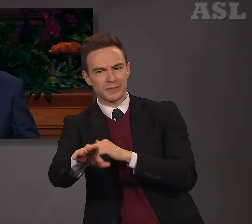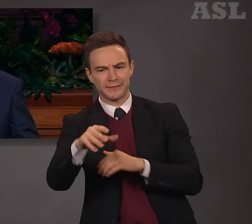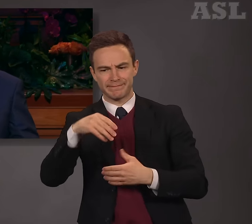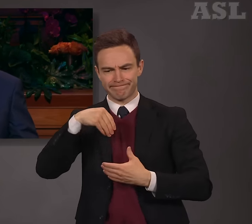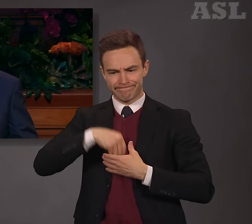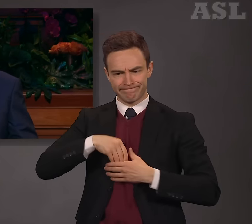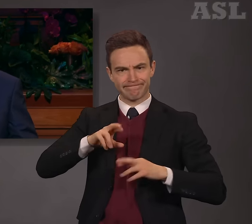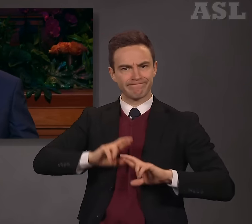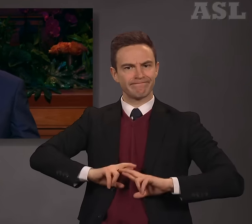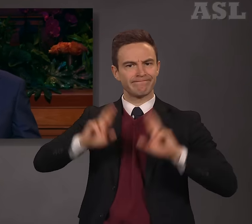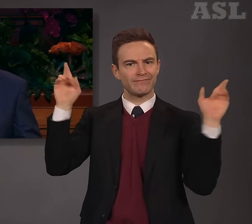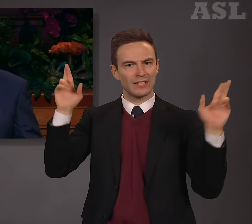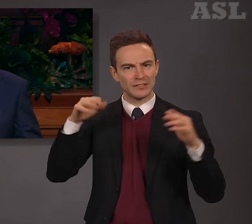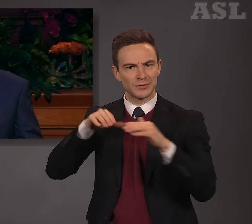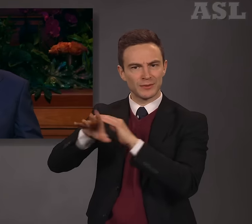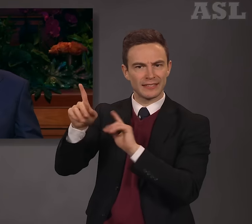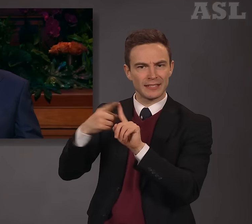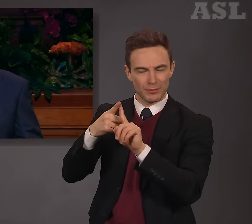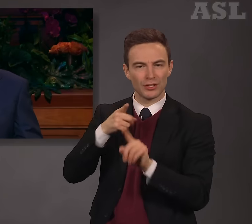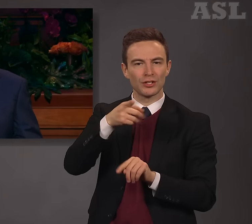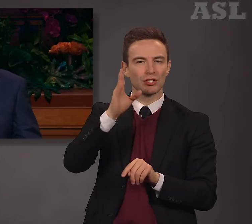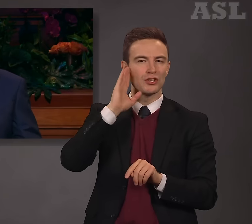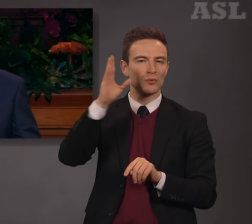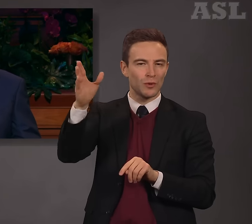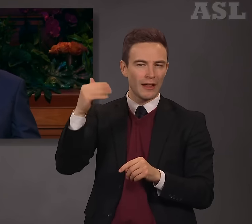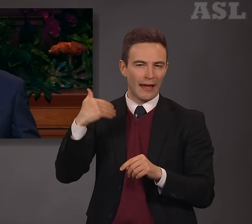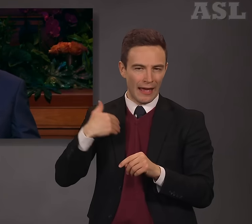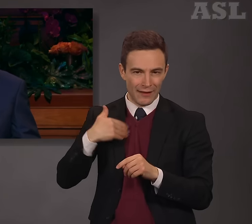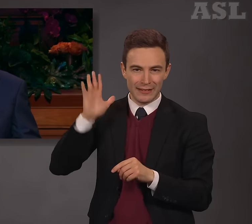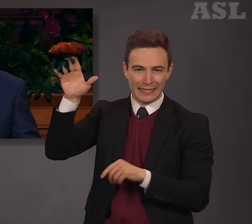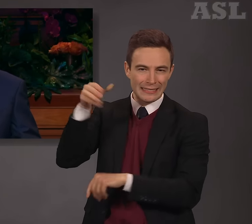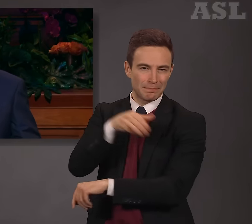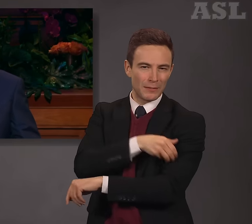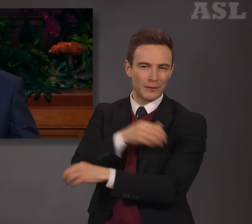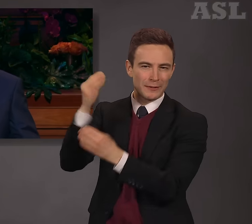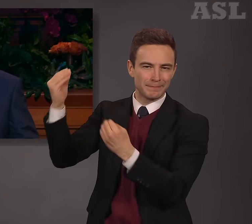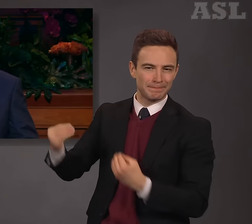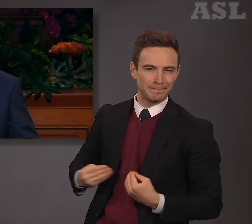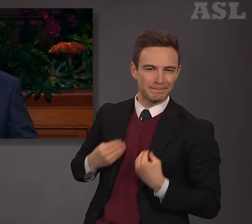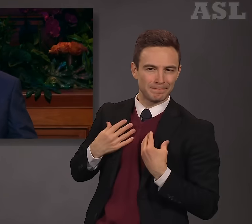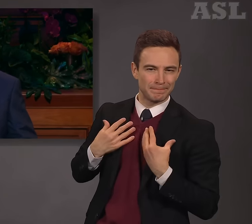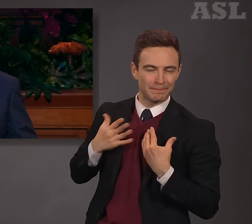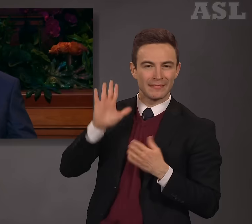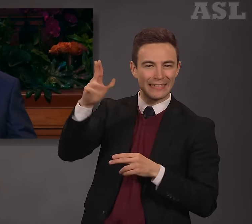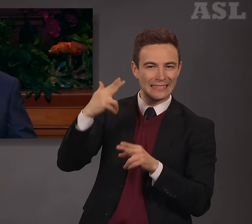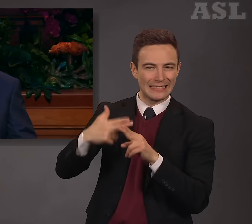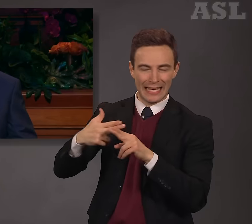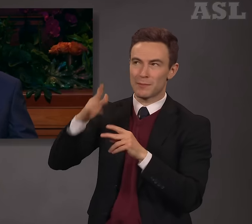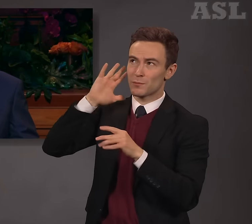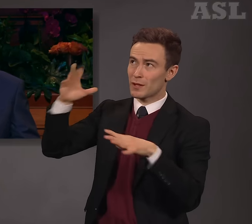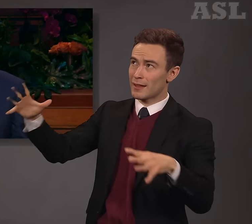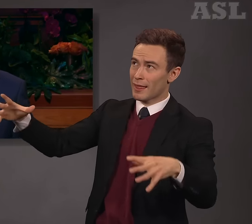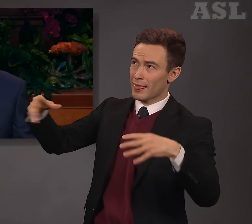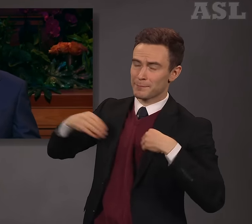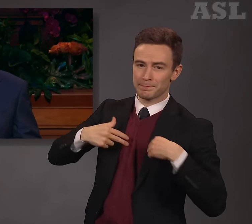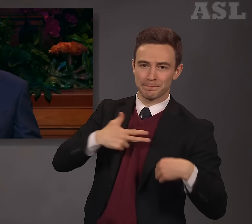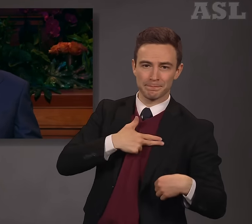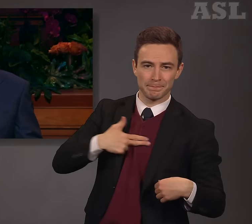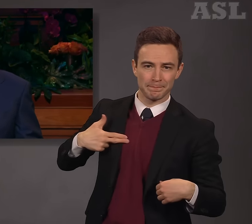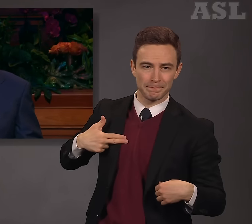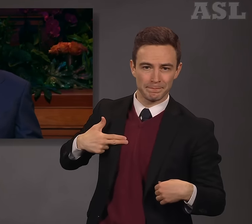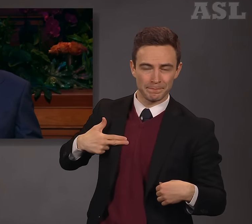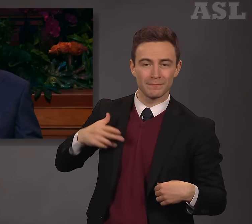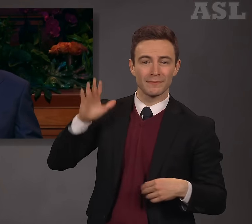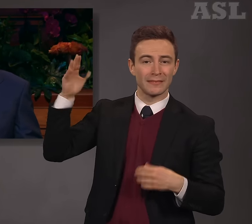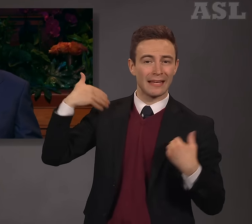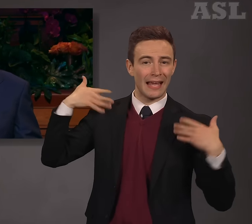his holy house, you will be armed with his power. His name will be upon you. His